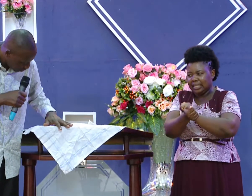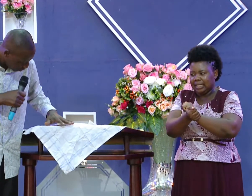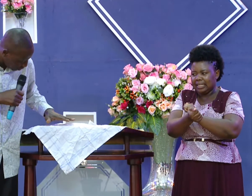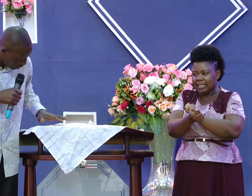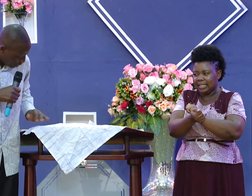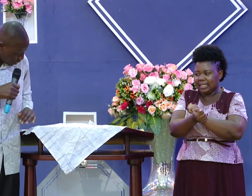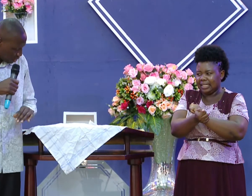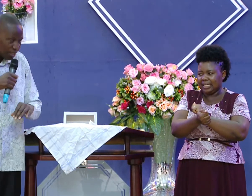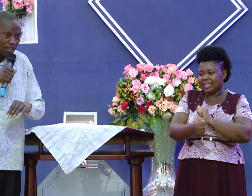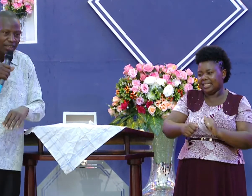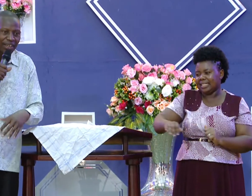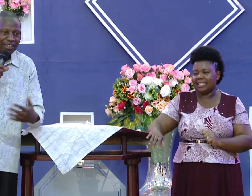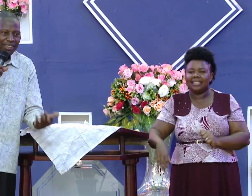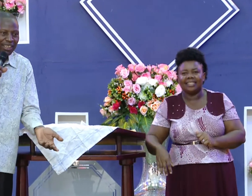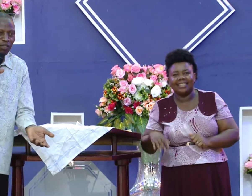a dye format.